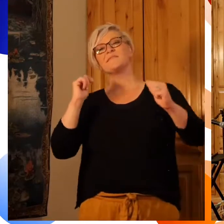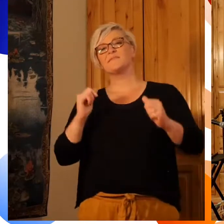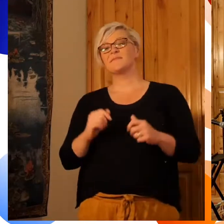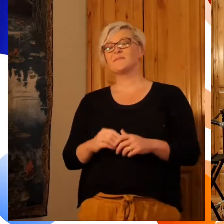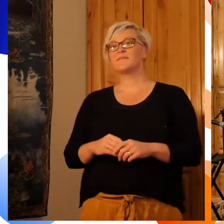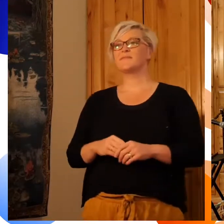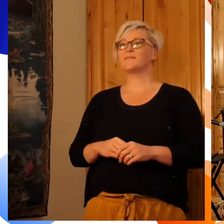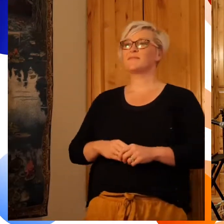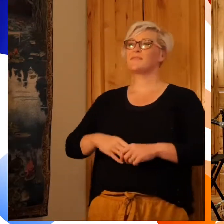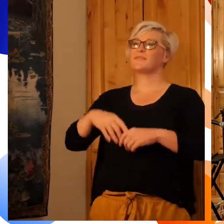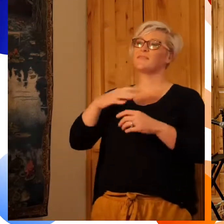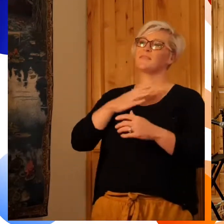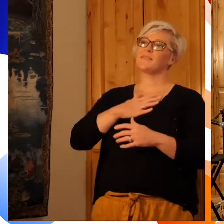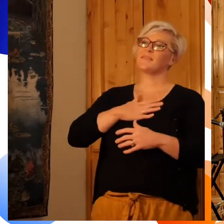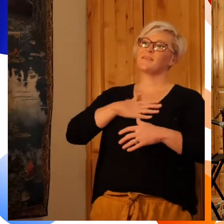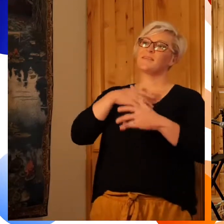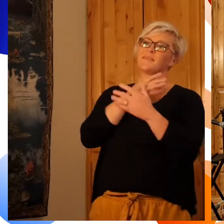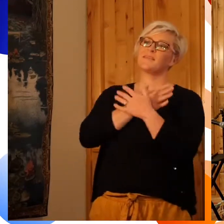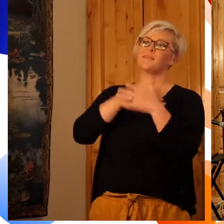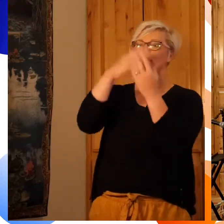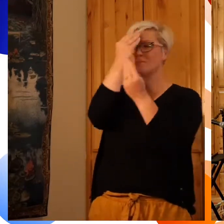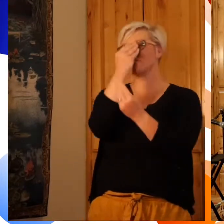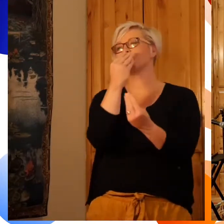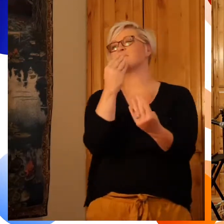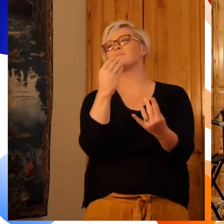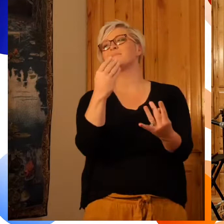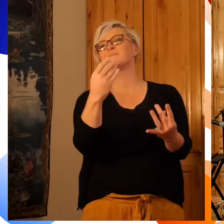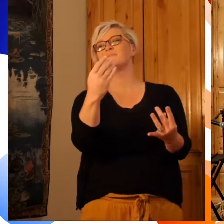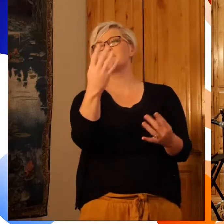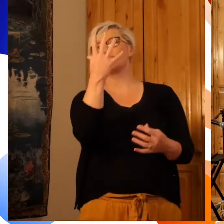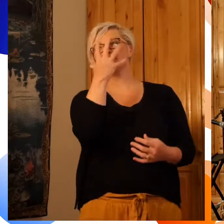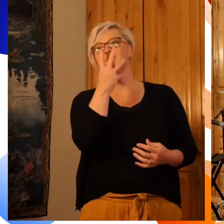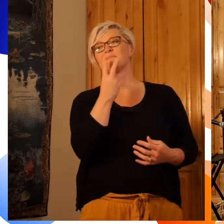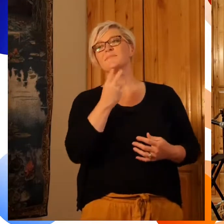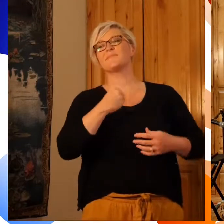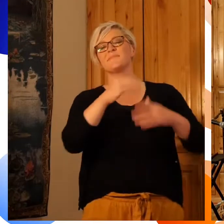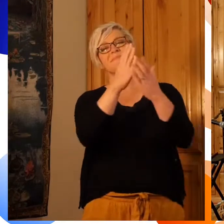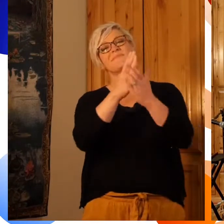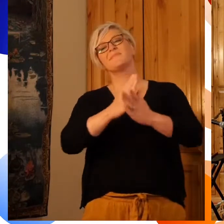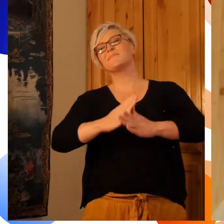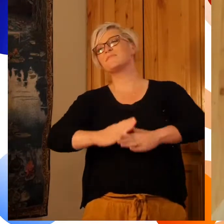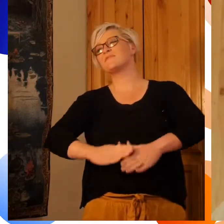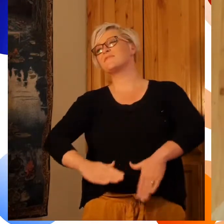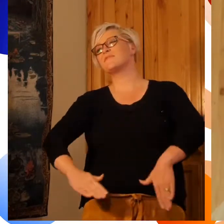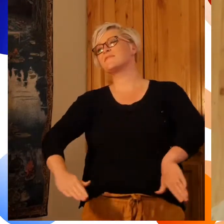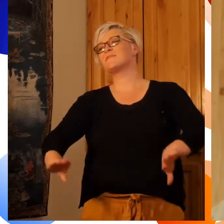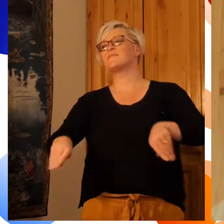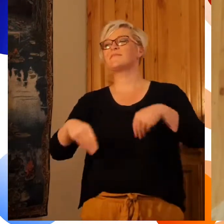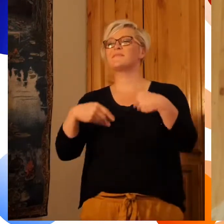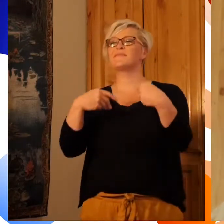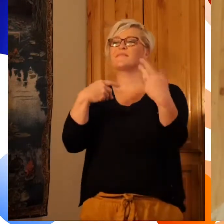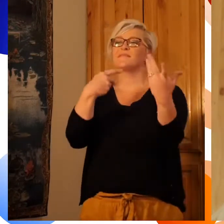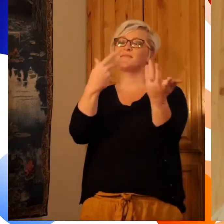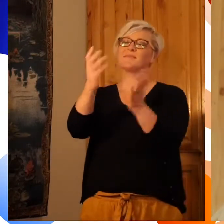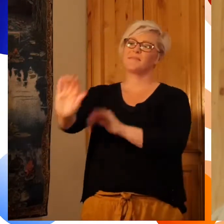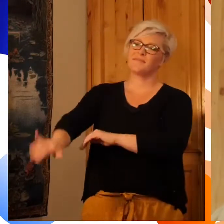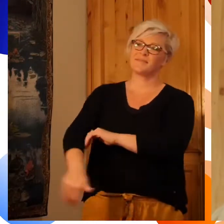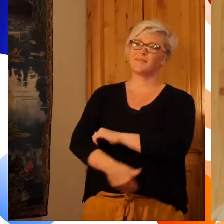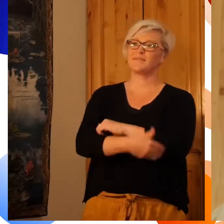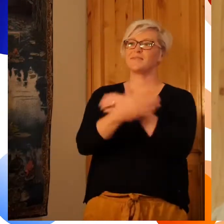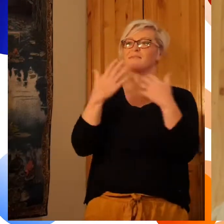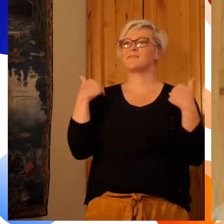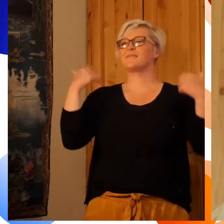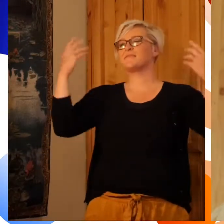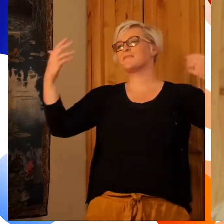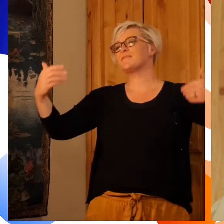Samrant, our share, the way dant, our heed a nose. Dim a forth evro,